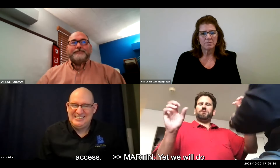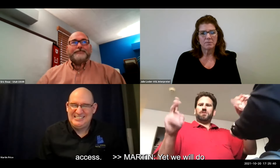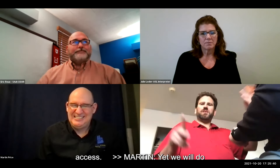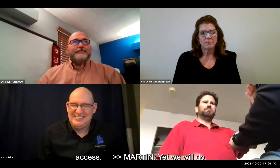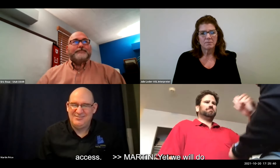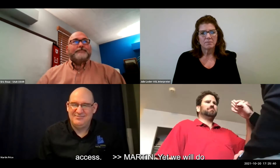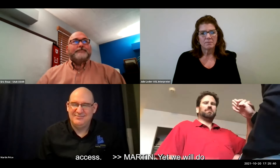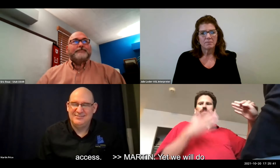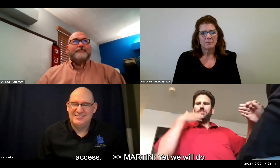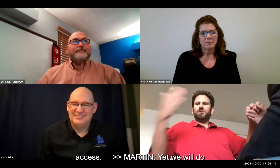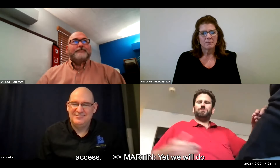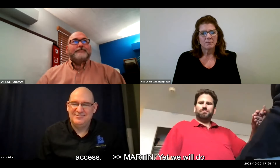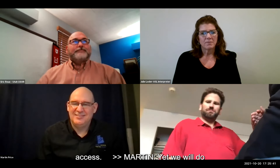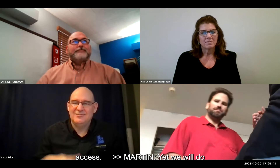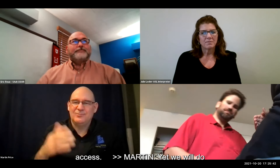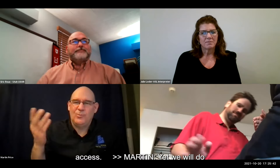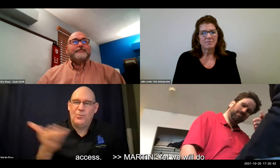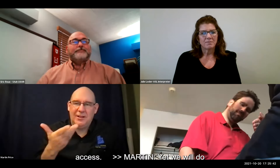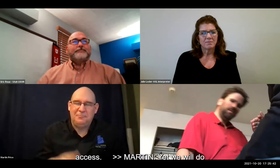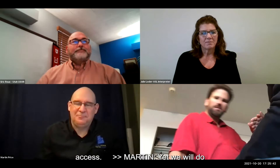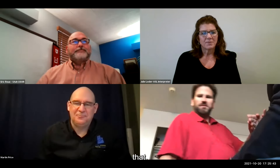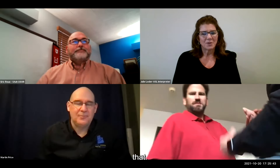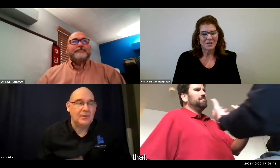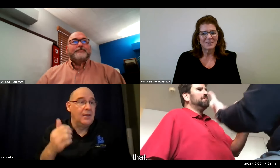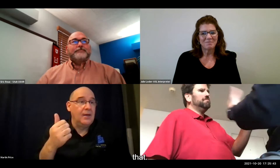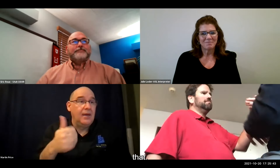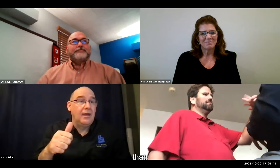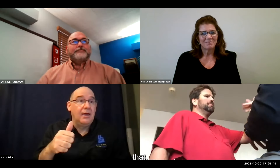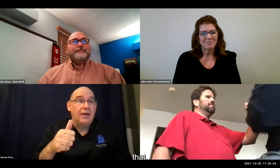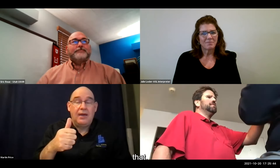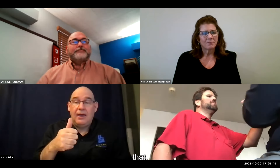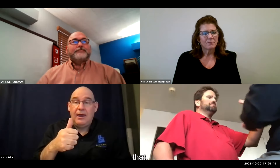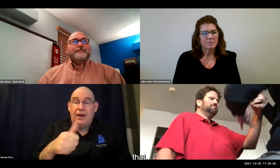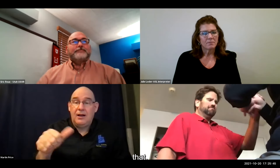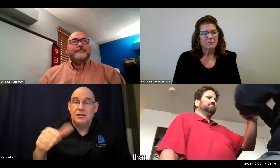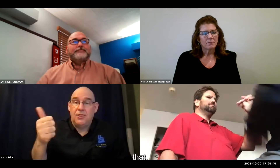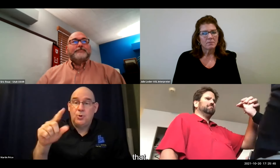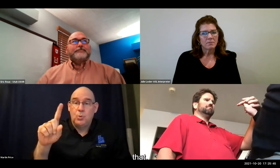well. Okay, thank you. You're welcome.